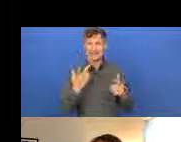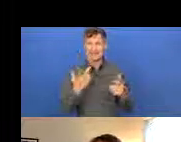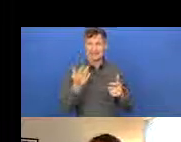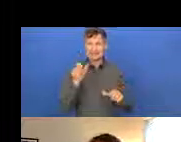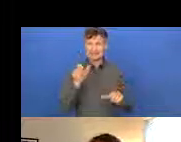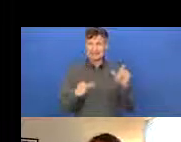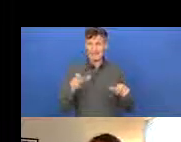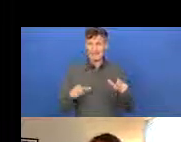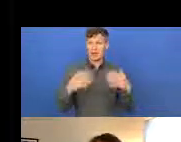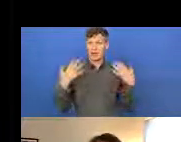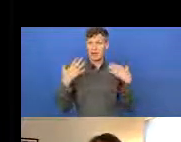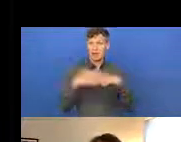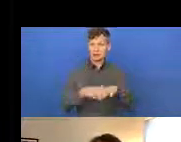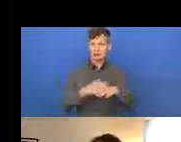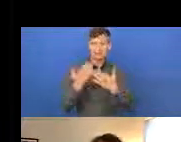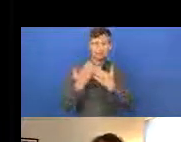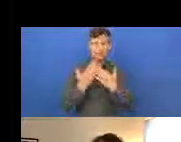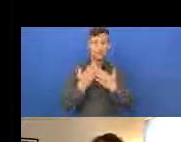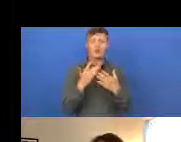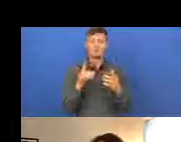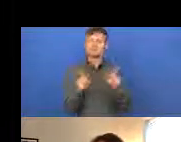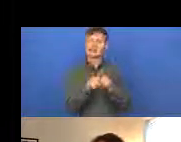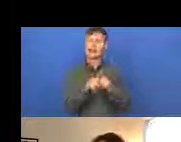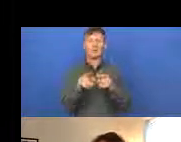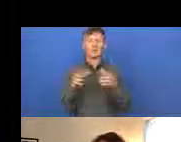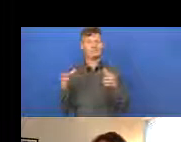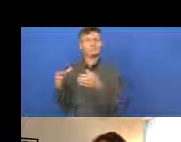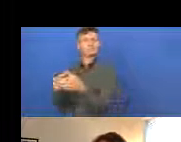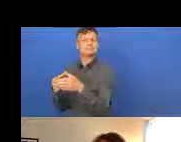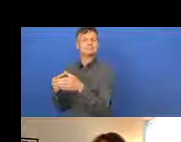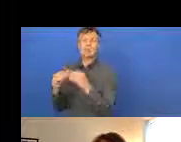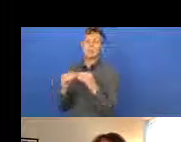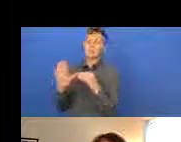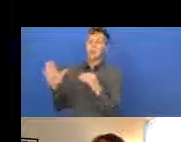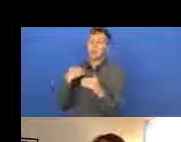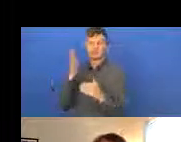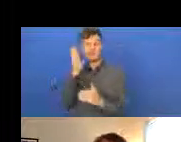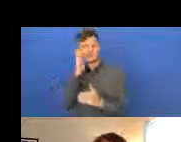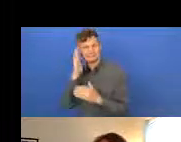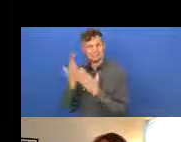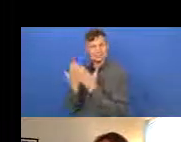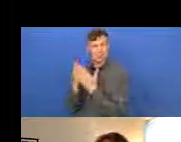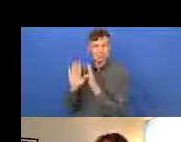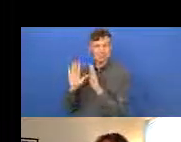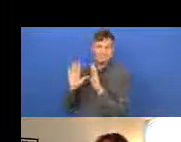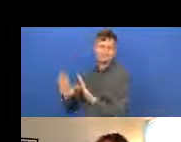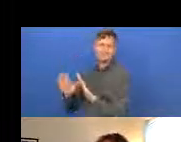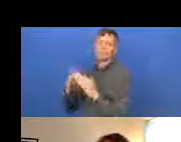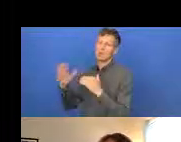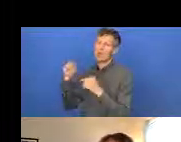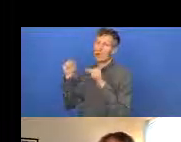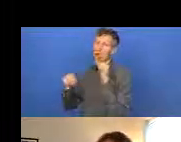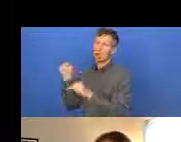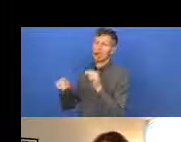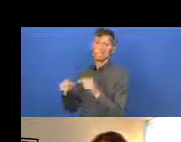in special schools, and are particularly vulnerable in residential and institutional settings. In other words, there's no setting in which students with disabilities